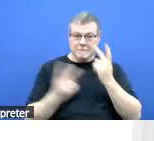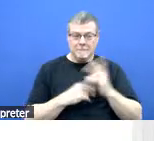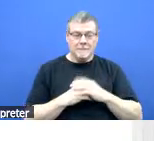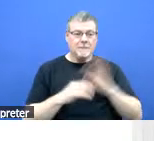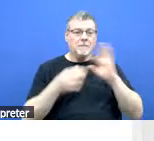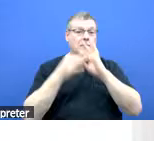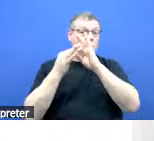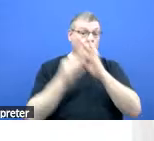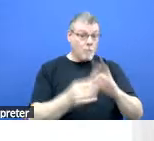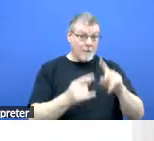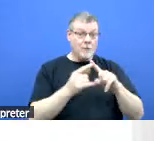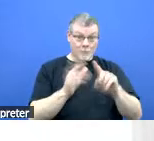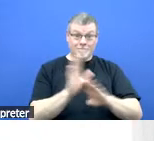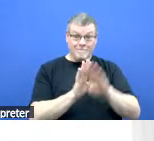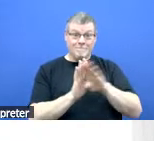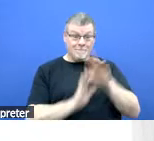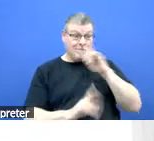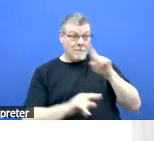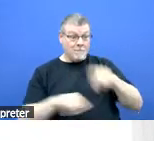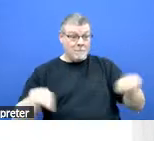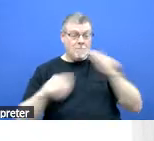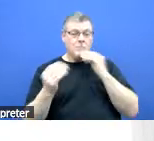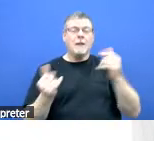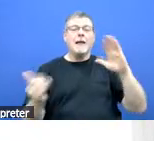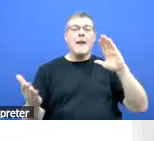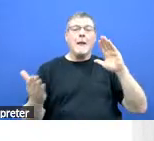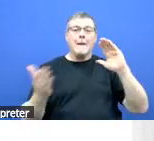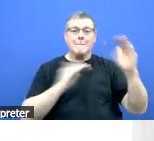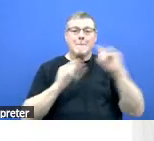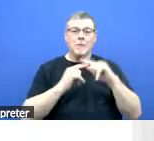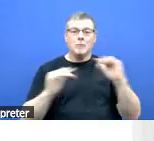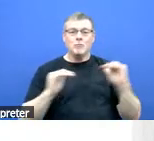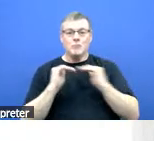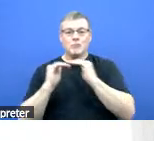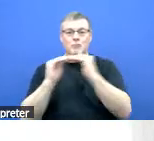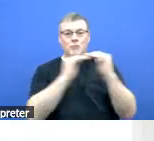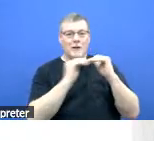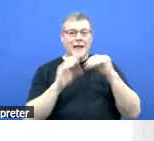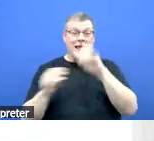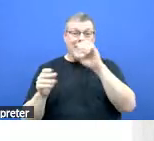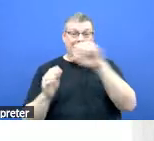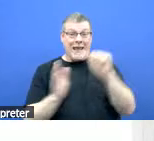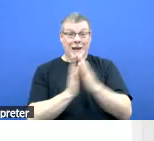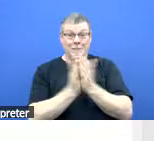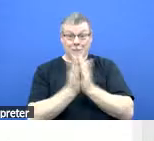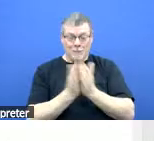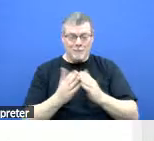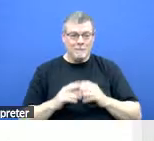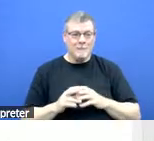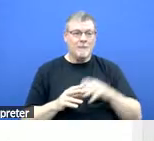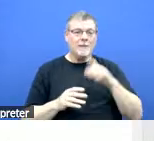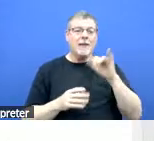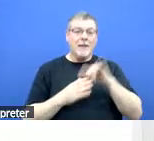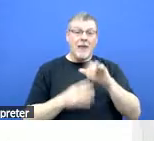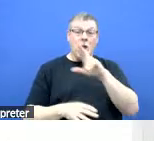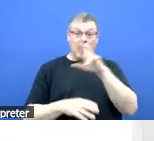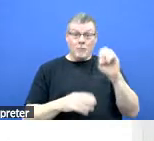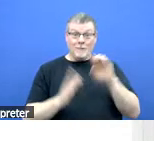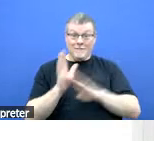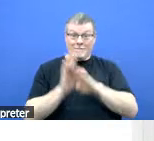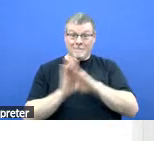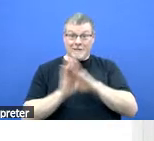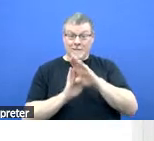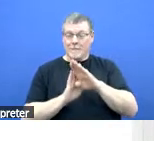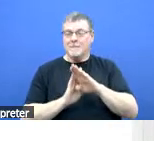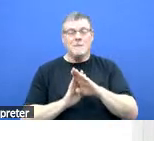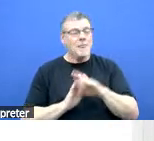the redevelopment of this property and compare it to the thresholds within the EAF workbooks, that as a redevelopment project, this really